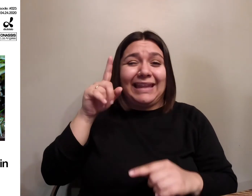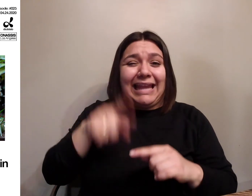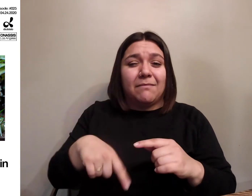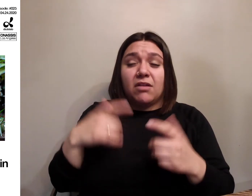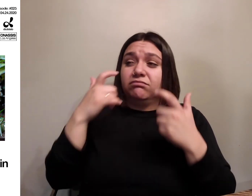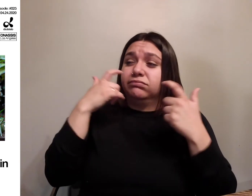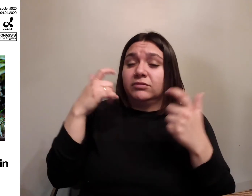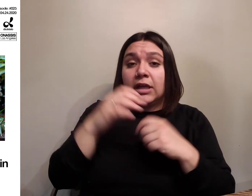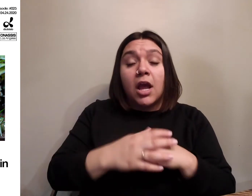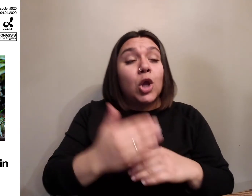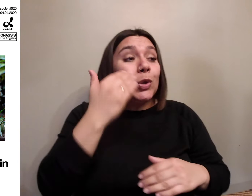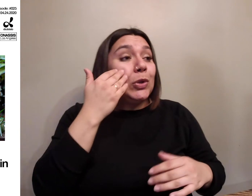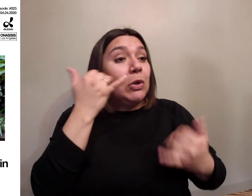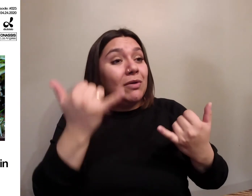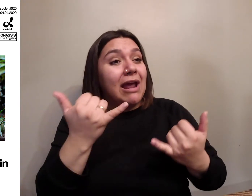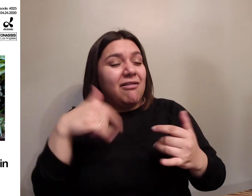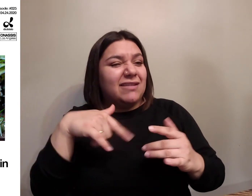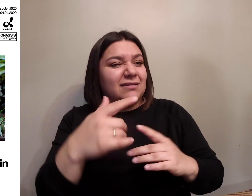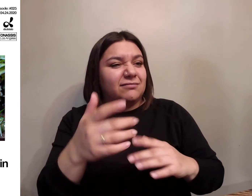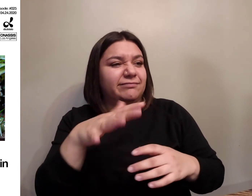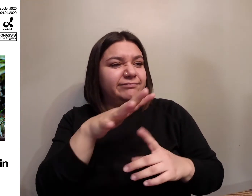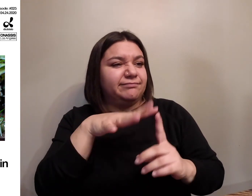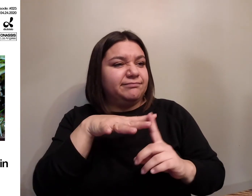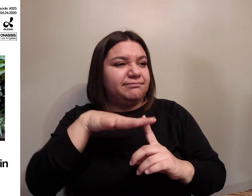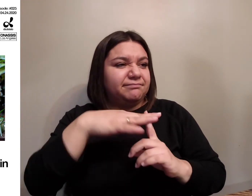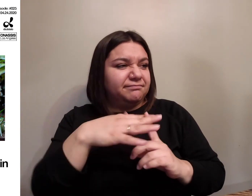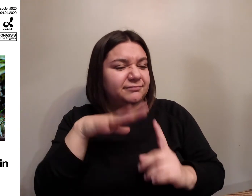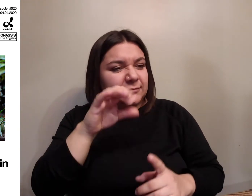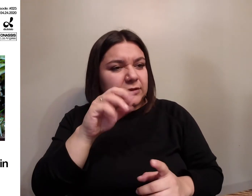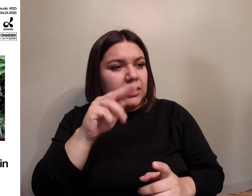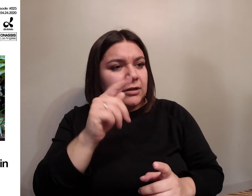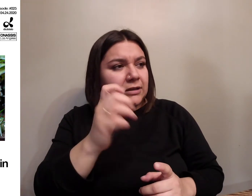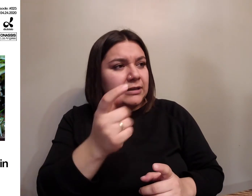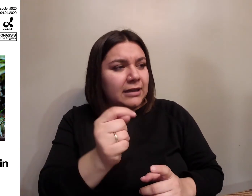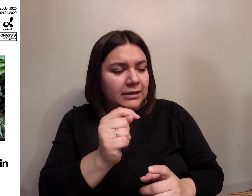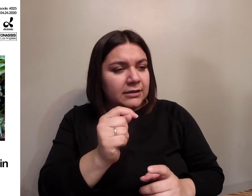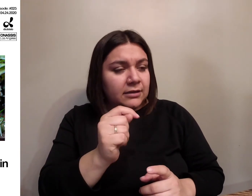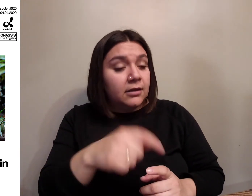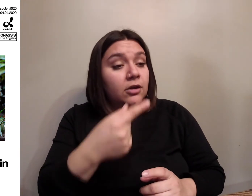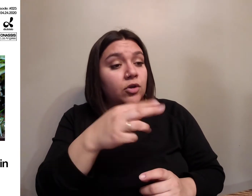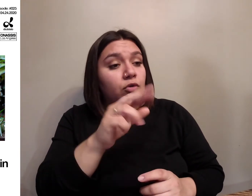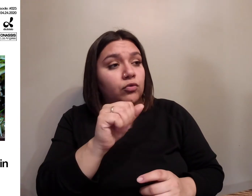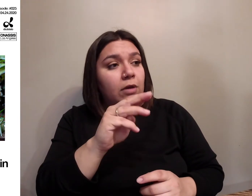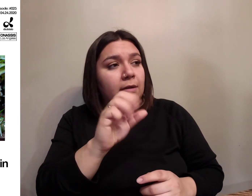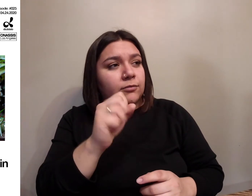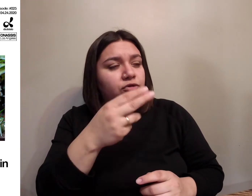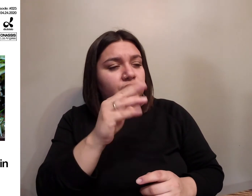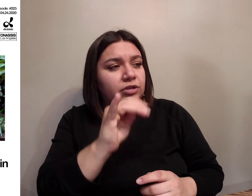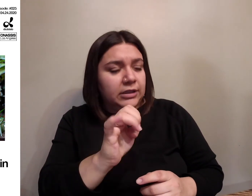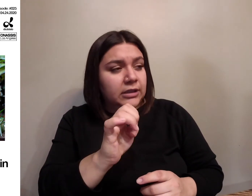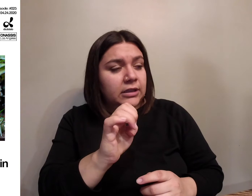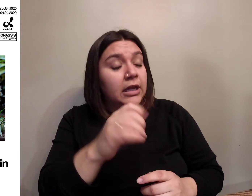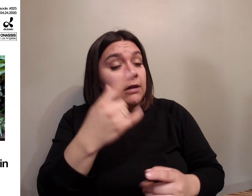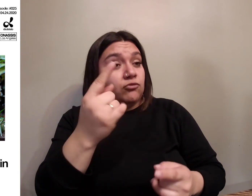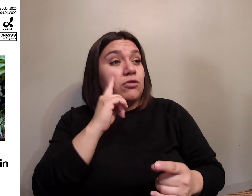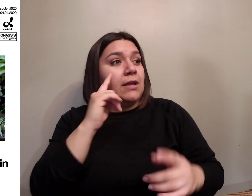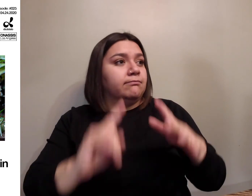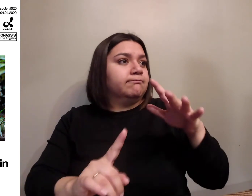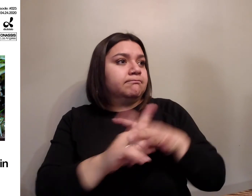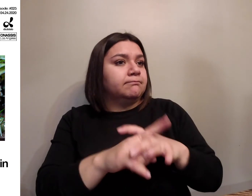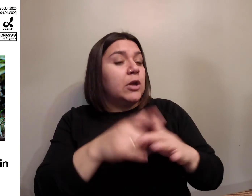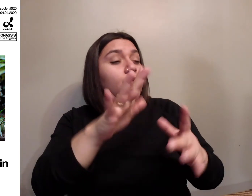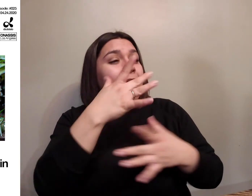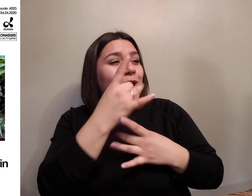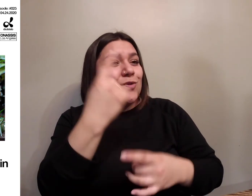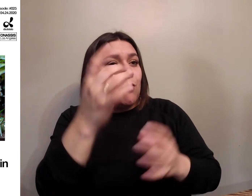not a pessimist, what we end up with is maybe we become a bit too complacent, which is exactly what happened in